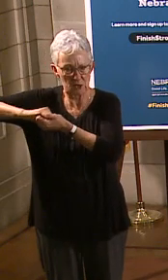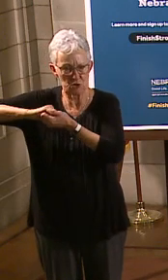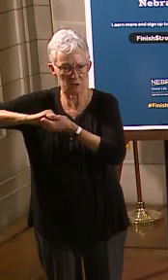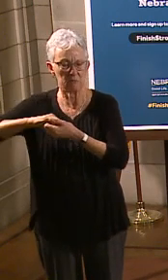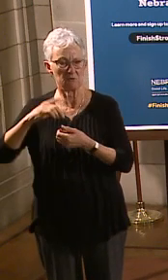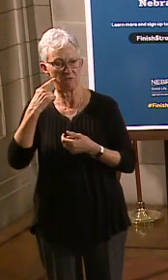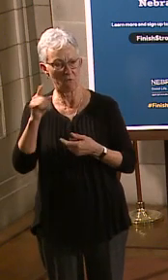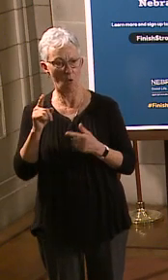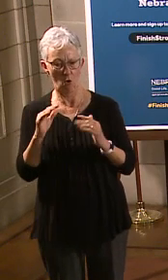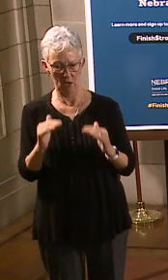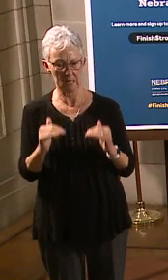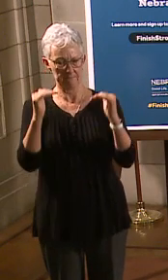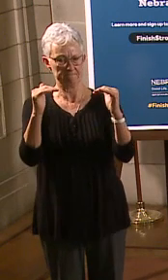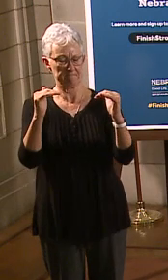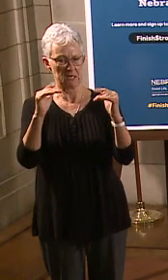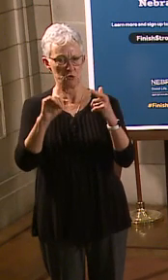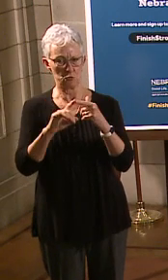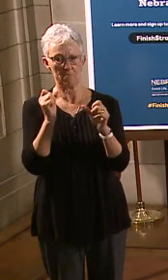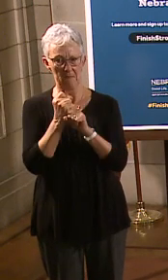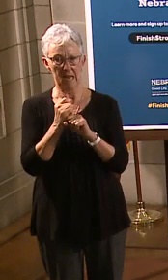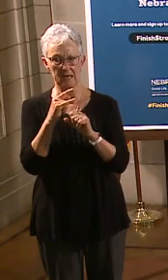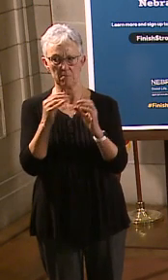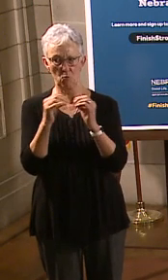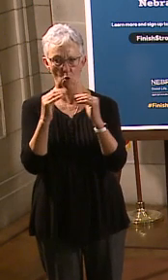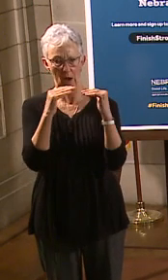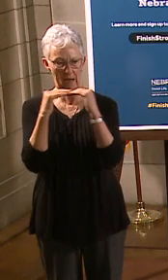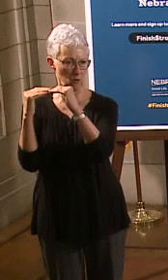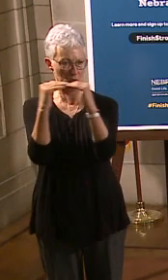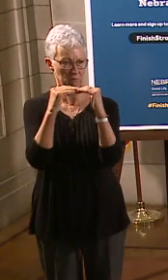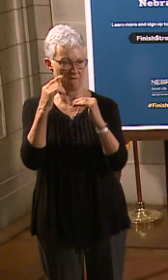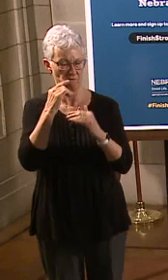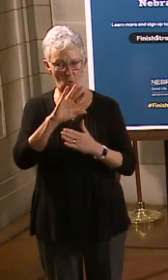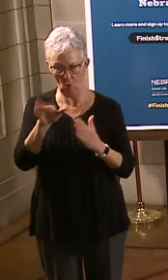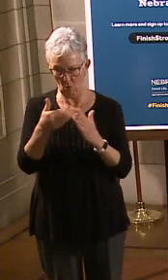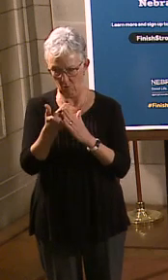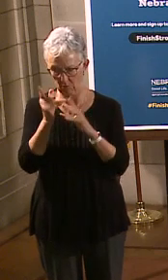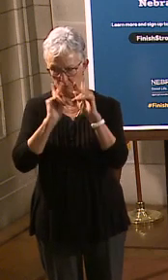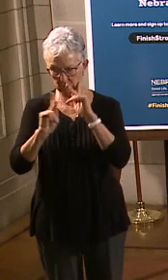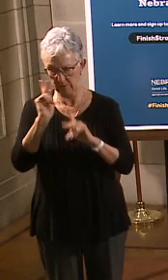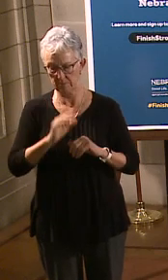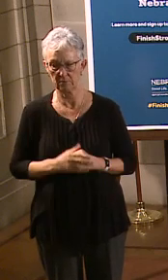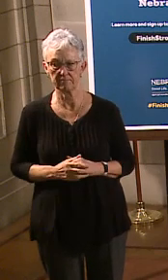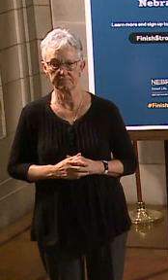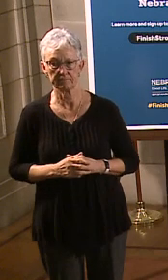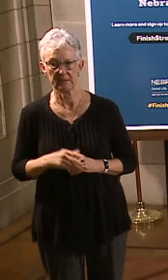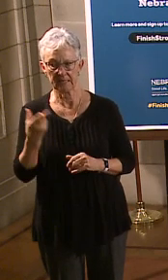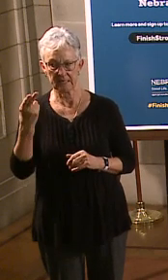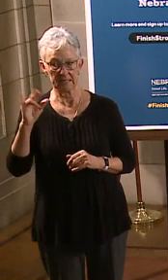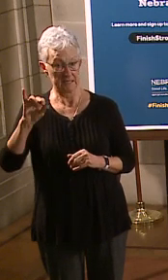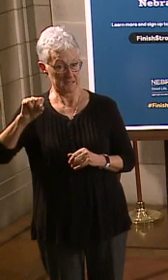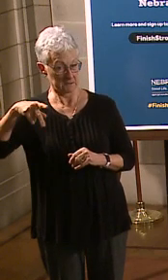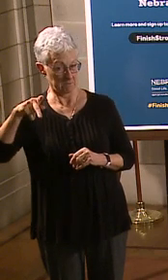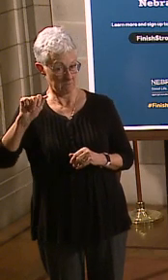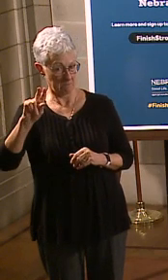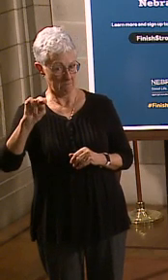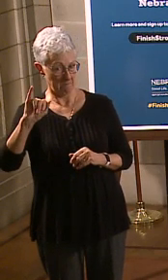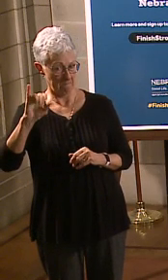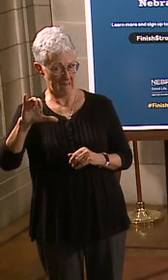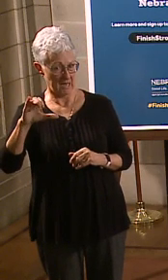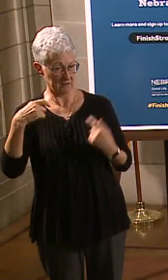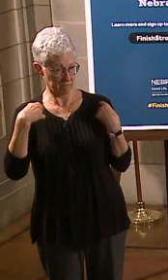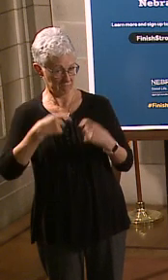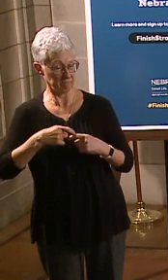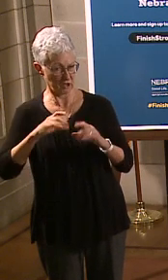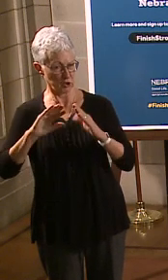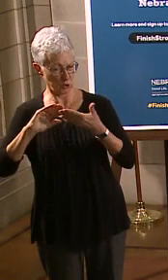state. The pandemic has been difficult, as the governor said, for our Hispanic community, and it's hit really hard for everyone. Many of our